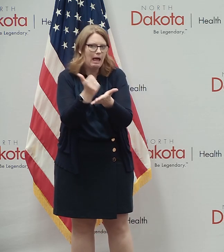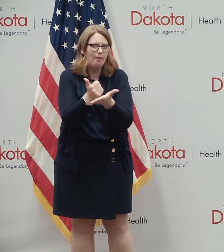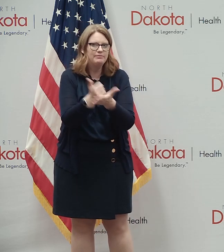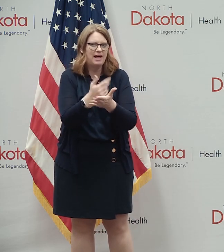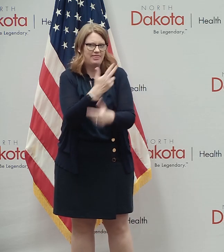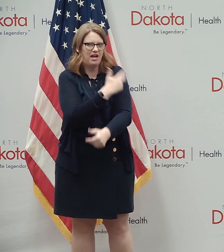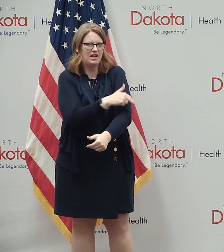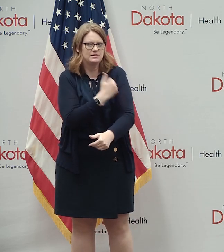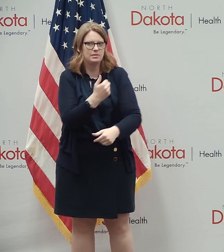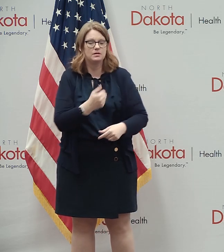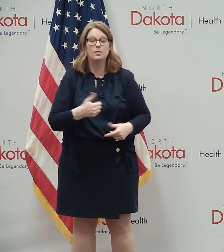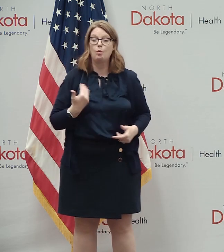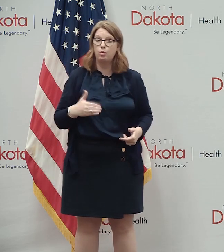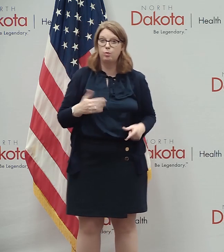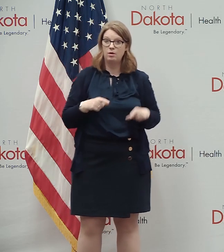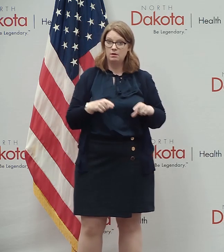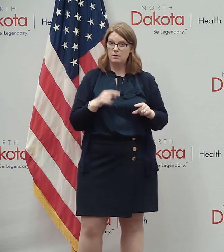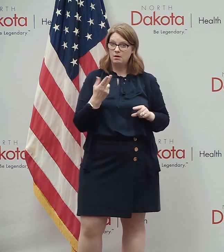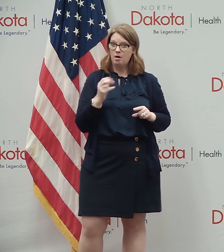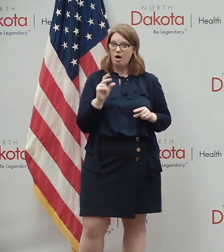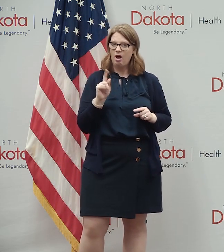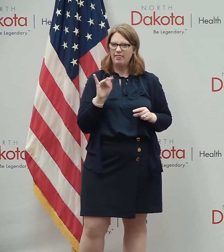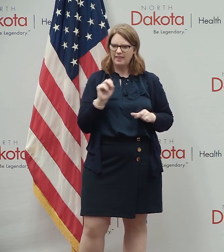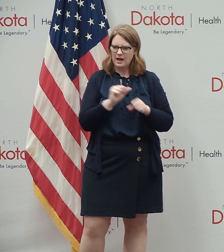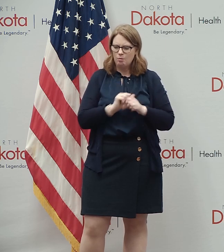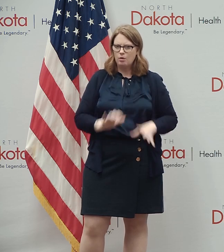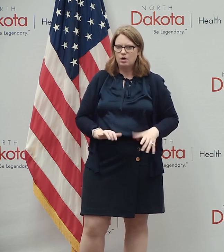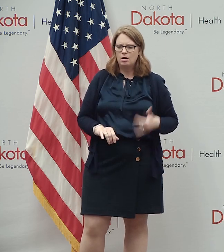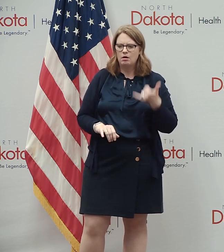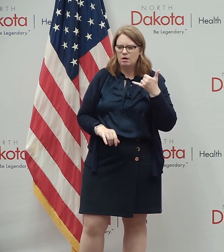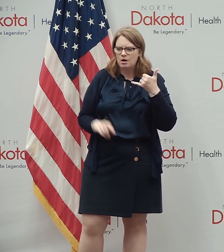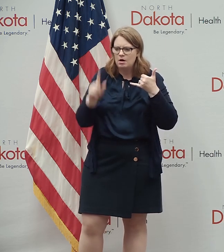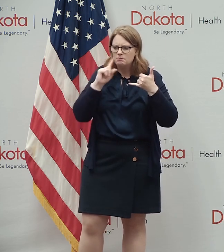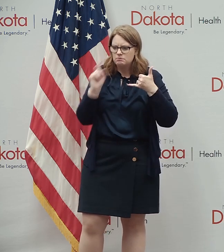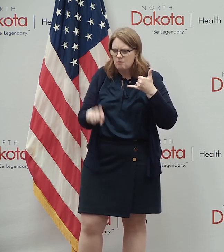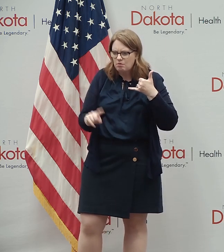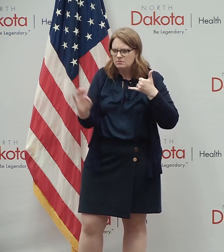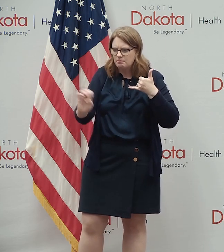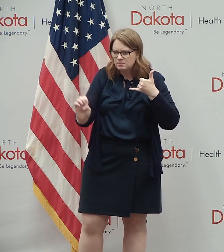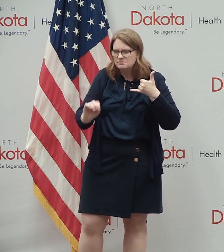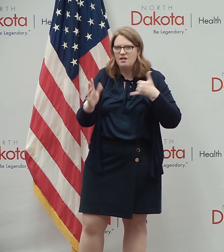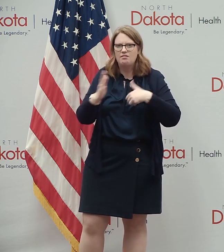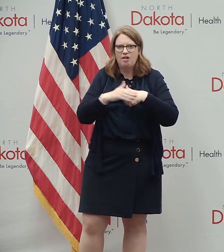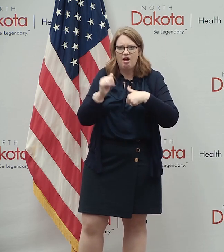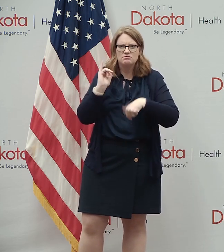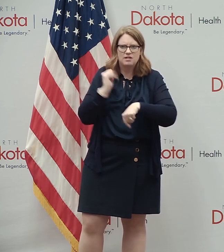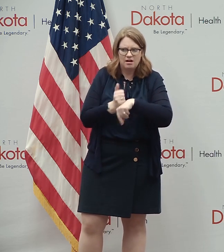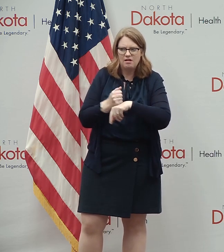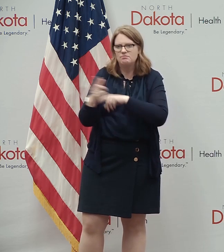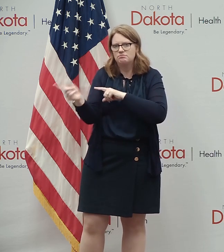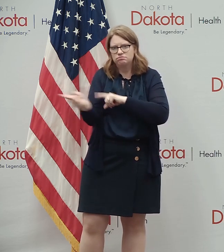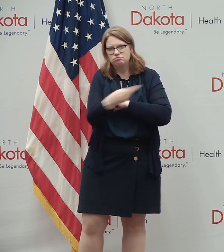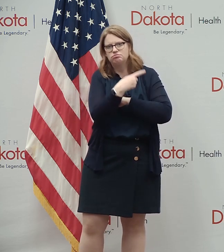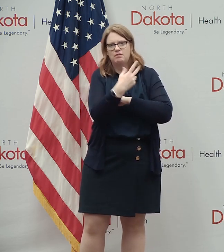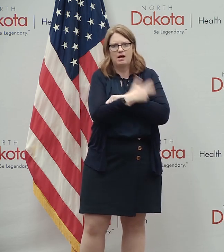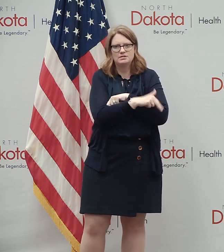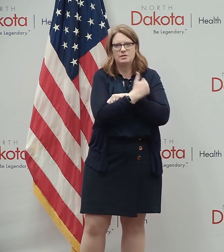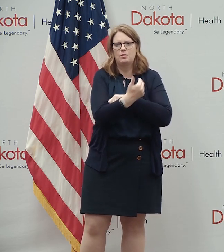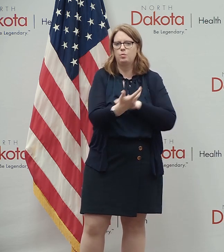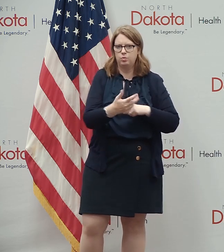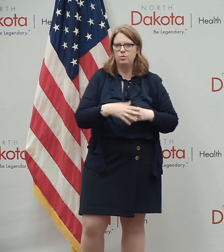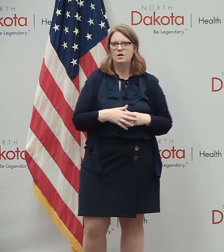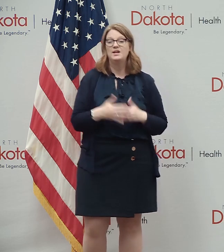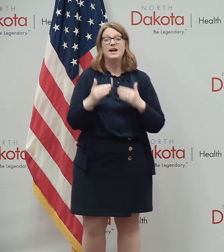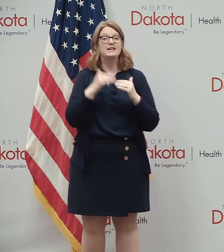illustrate the impact that the hotline has made and the hotline heroes have made on the lives of North Dakota. After more than